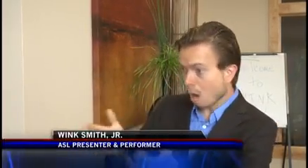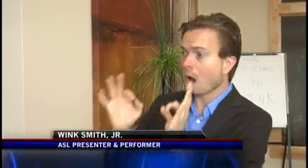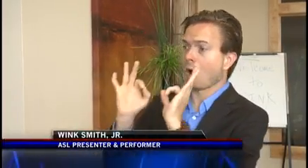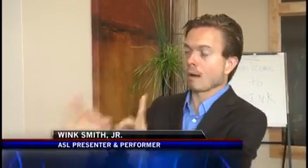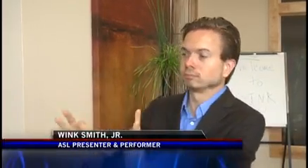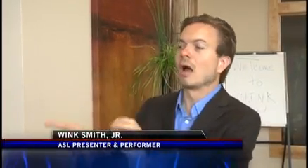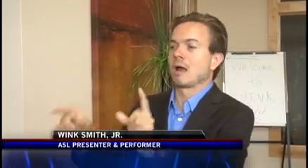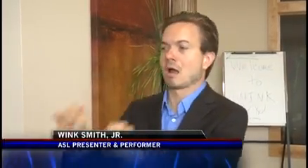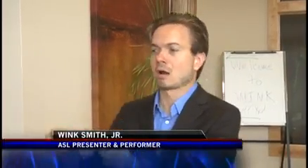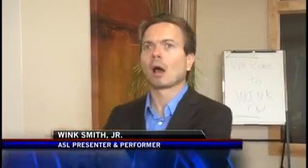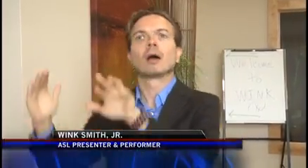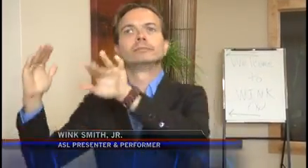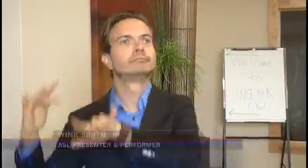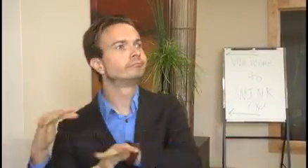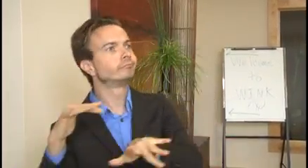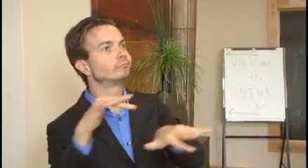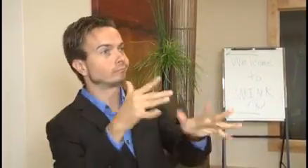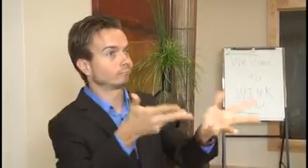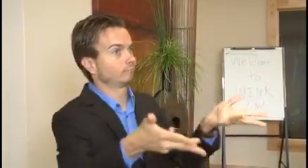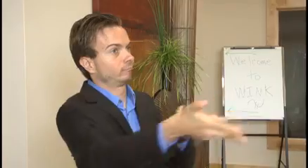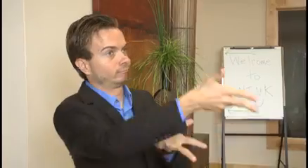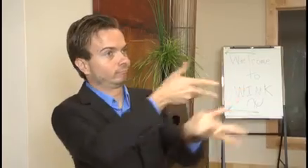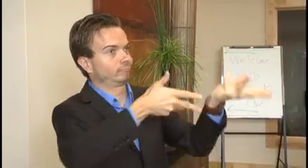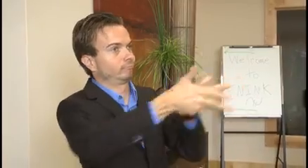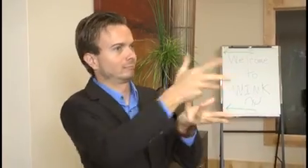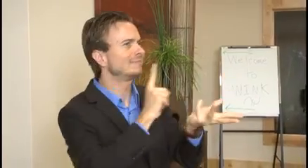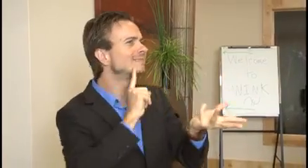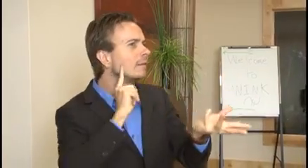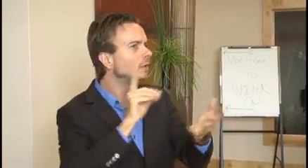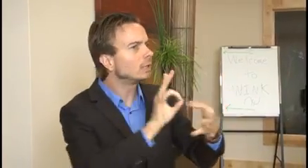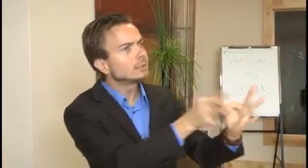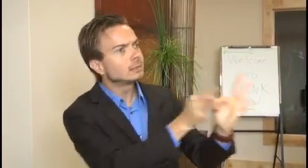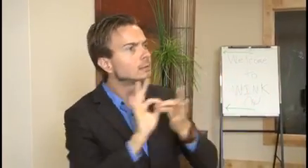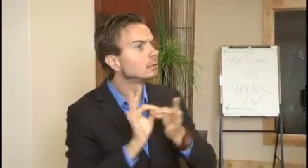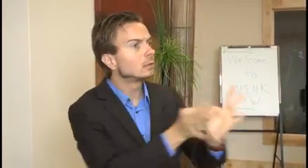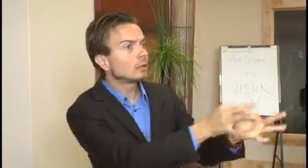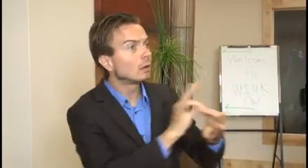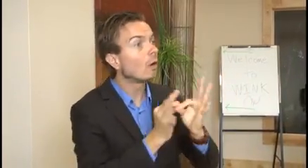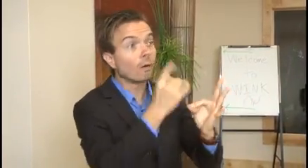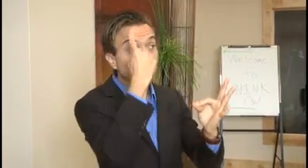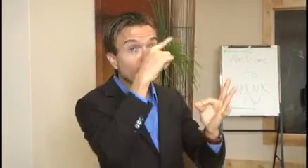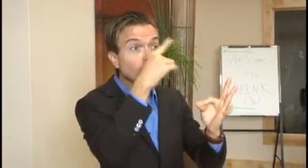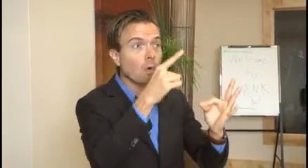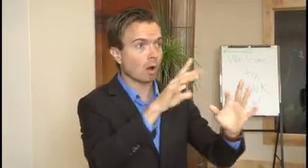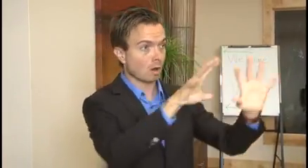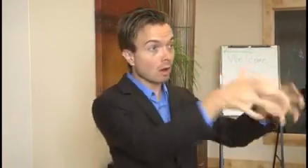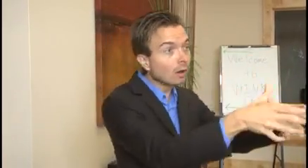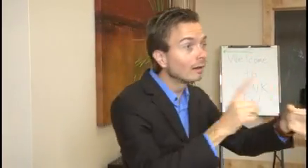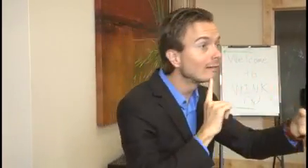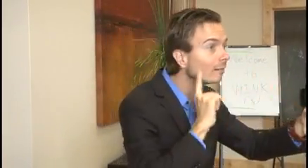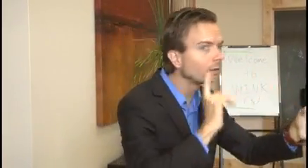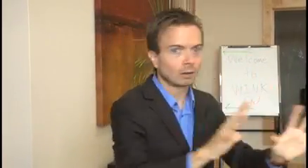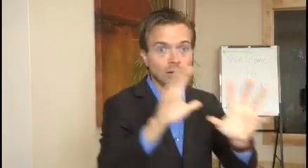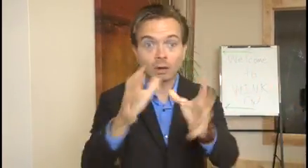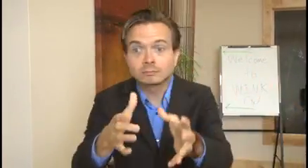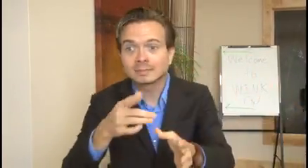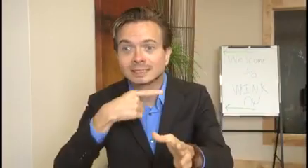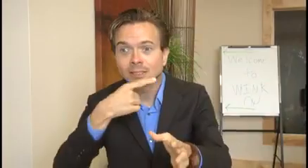to improve their signing and interpreting so they can go back out into the community, and when they're working with the deaf population and they're interpreting for them, they can